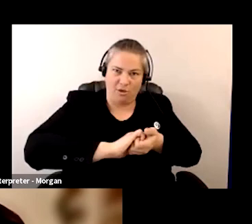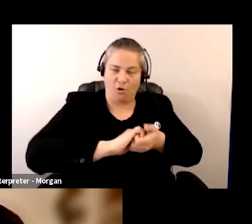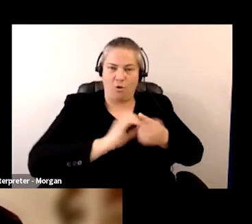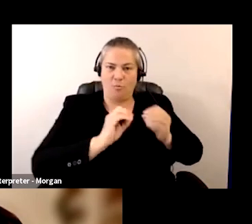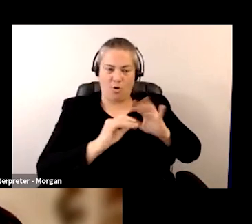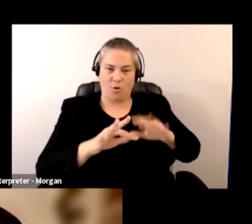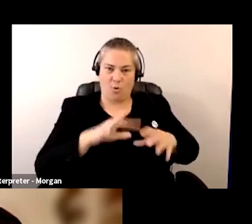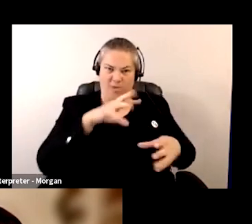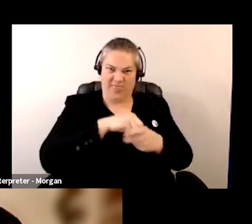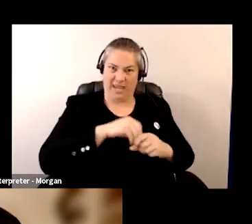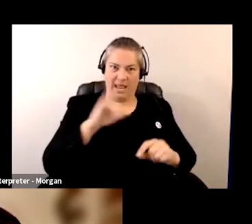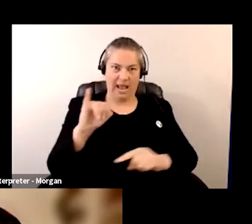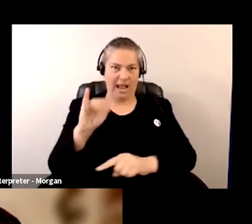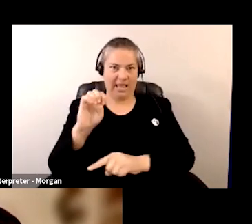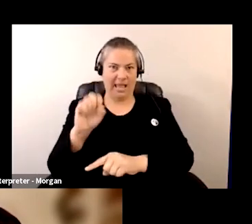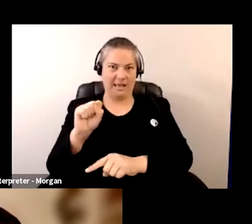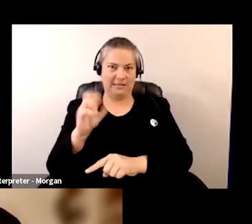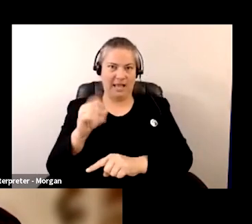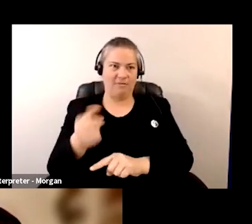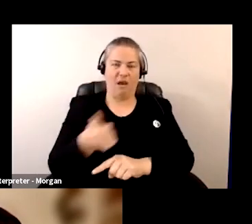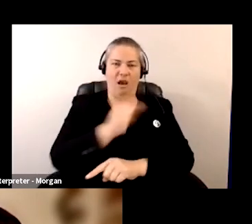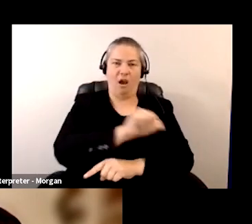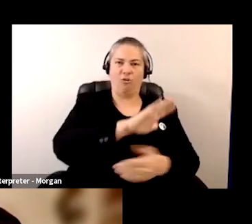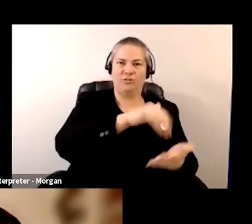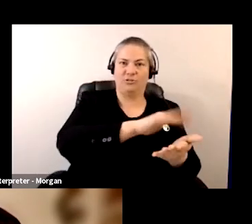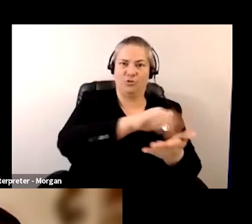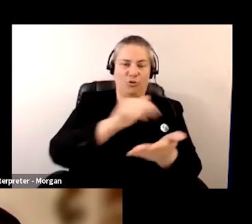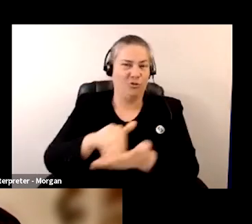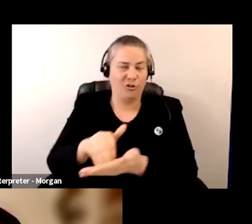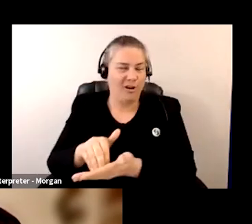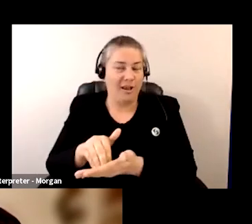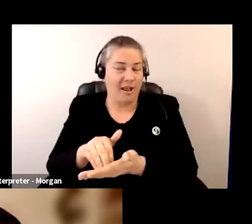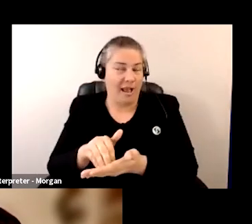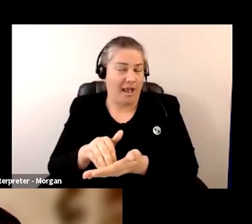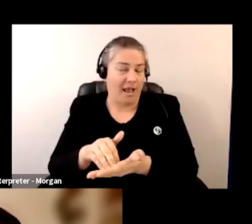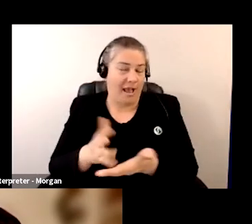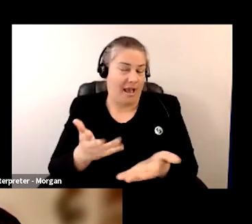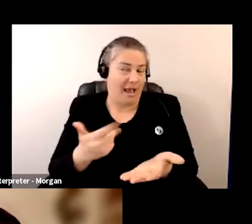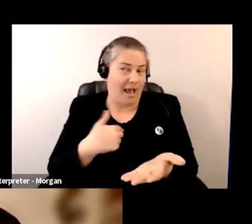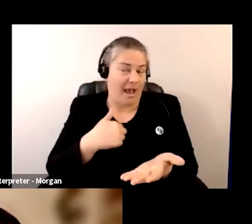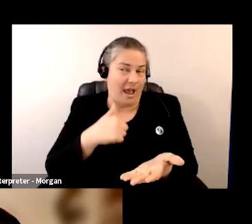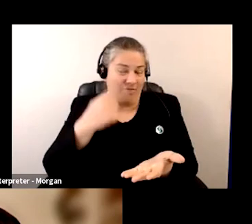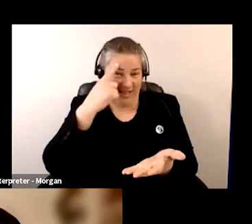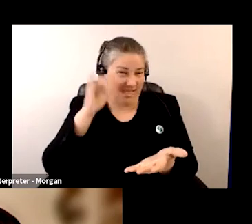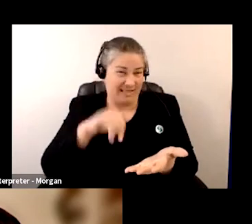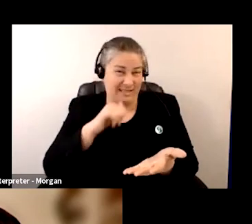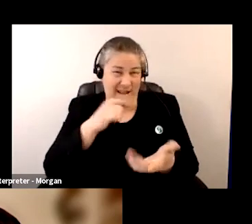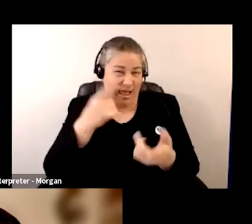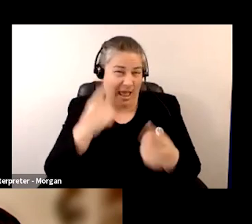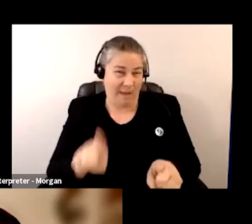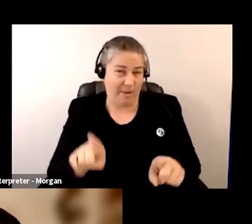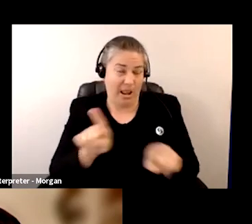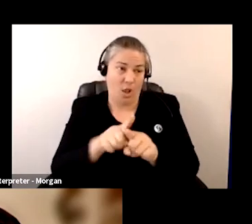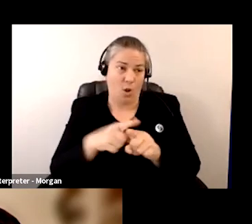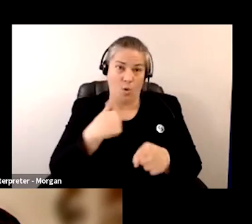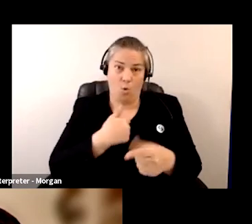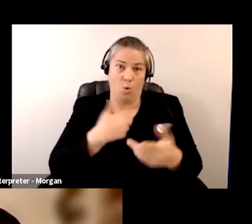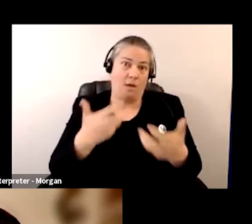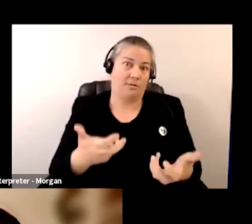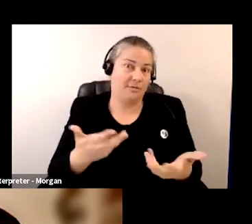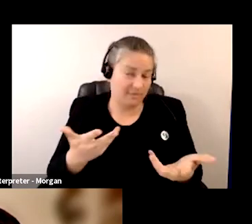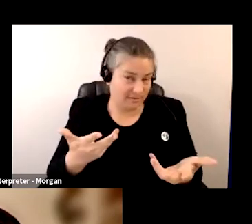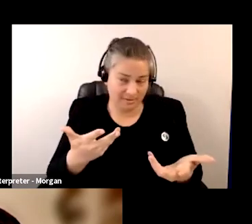within IES and the other centers. And I don't think that's, isn't happening as much as we'd like it to be because of